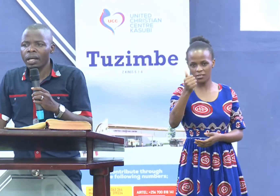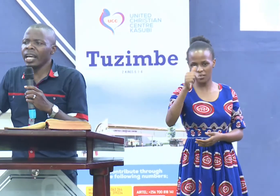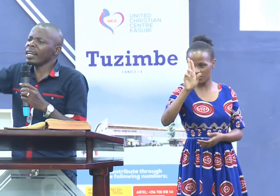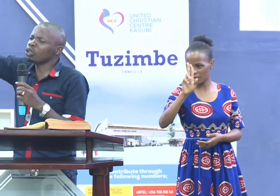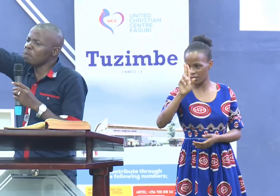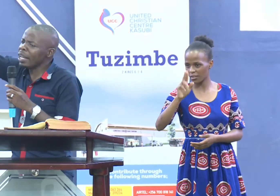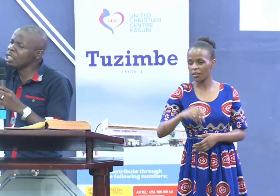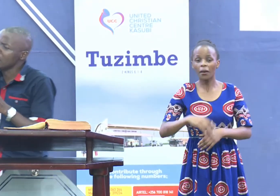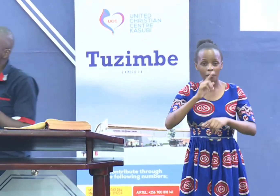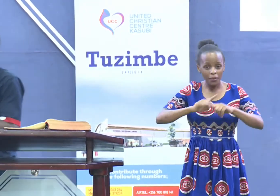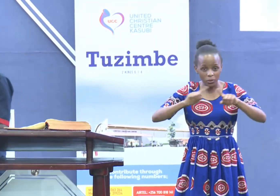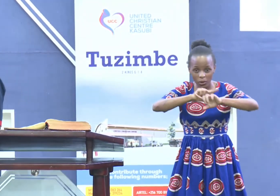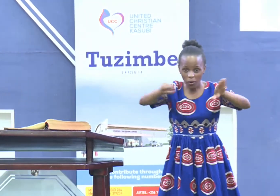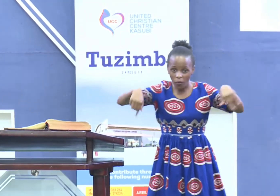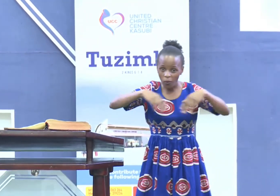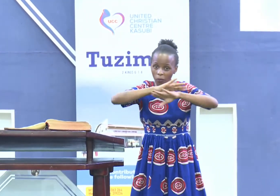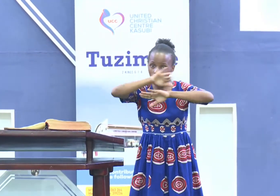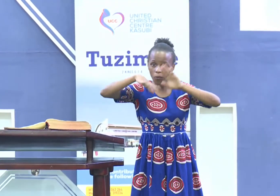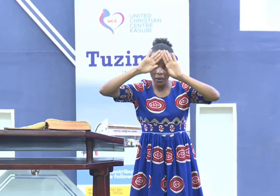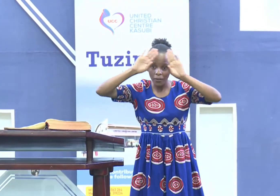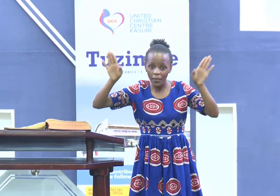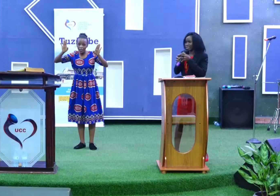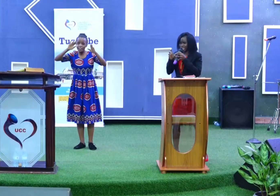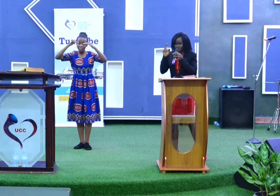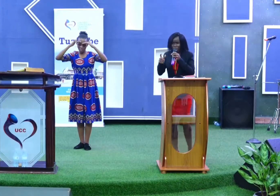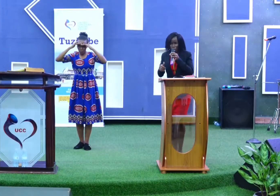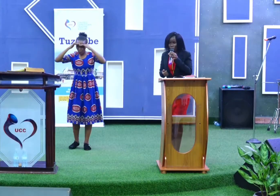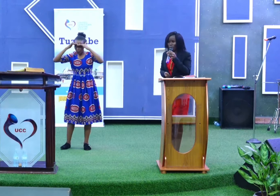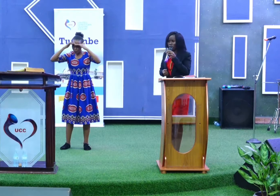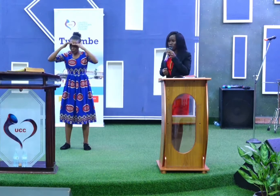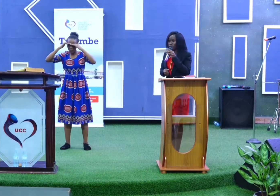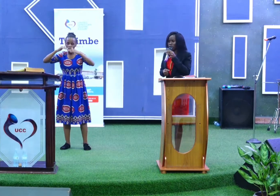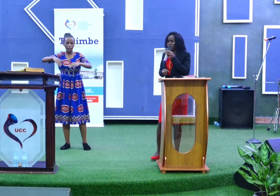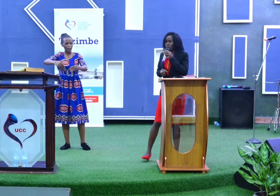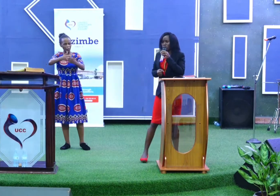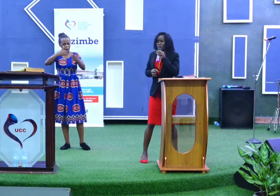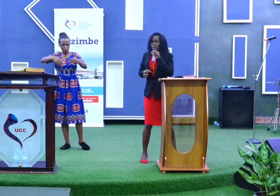is Esau. But yet we know that Jacob